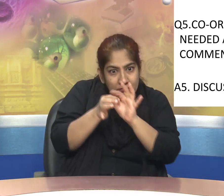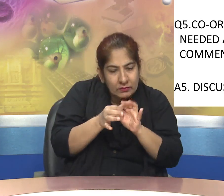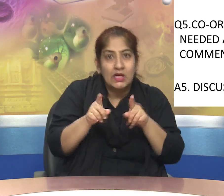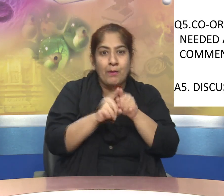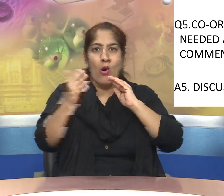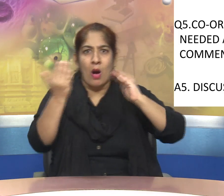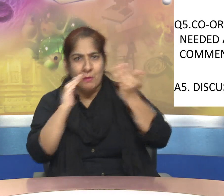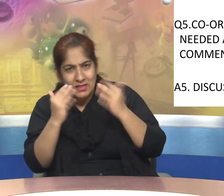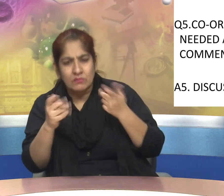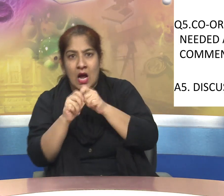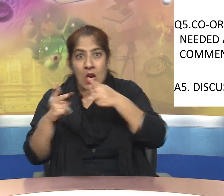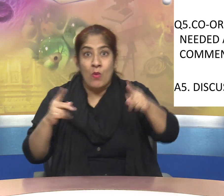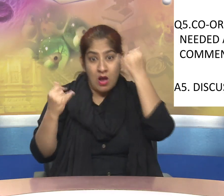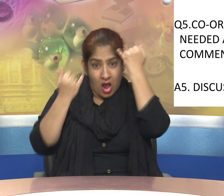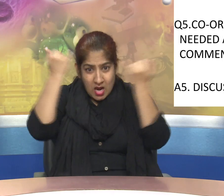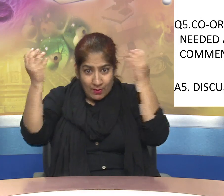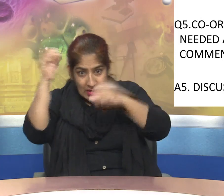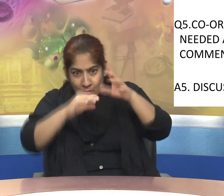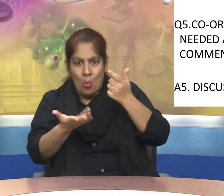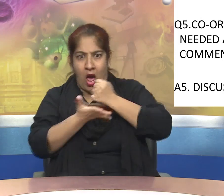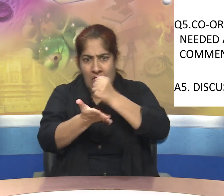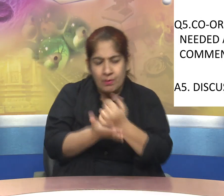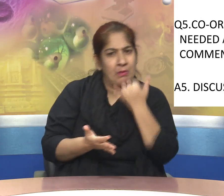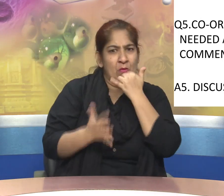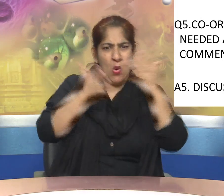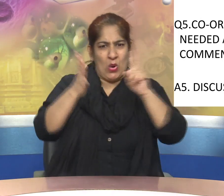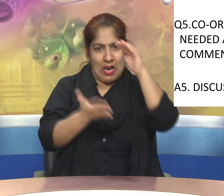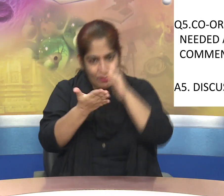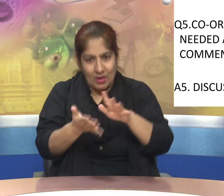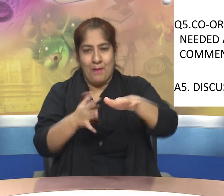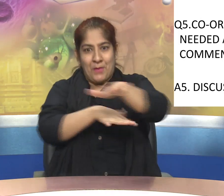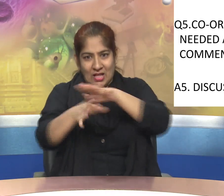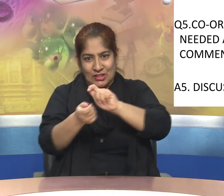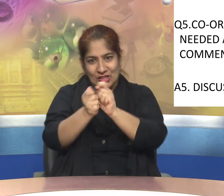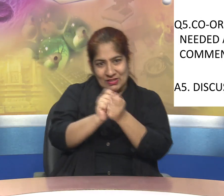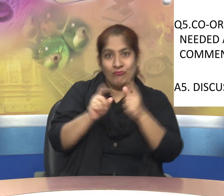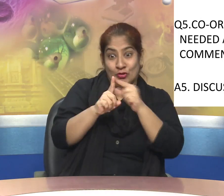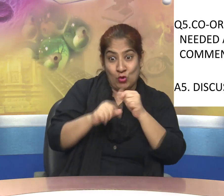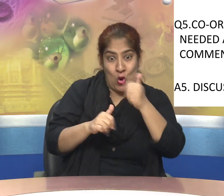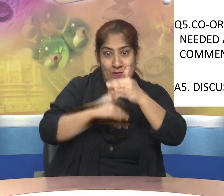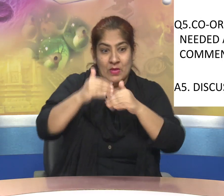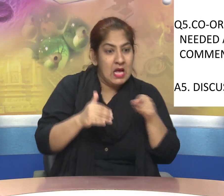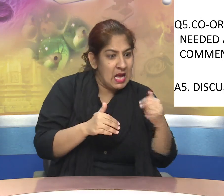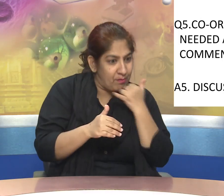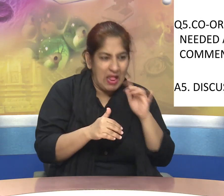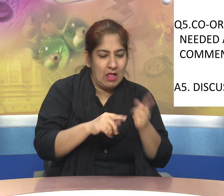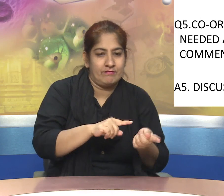words. They all are interlinked, and how to minimize the errors and